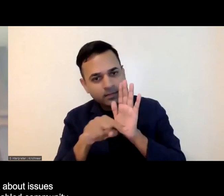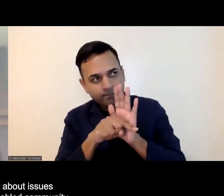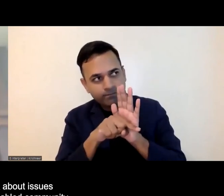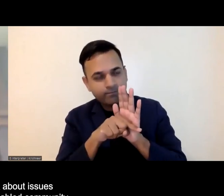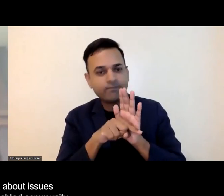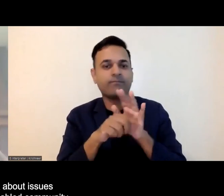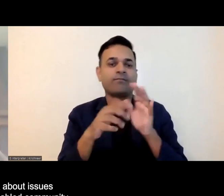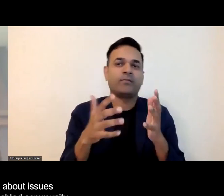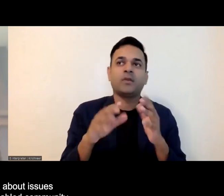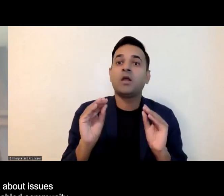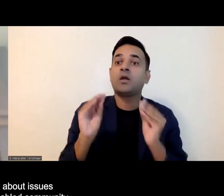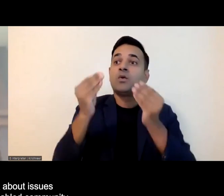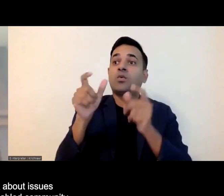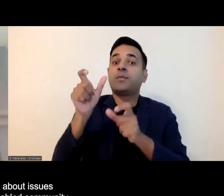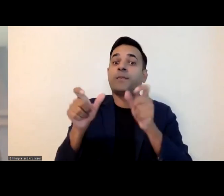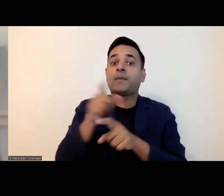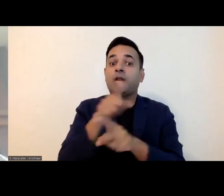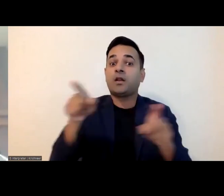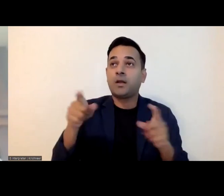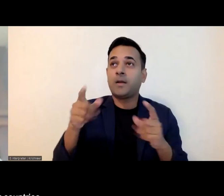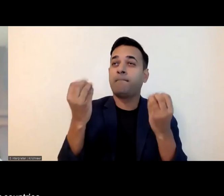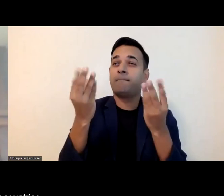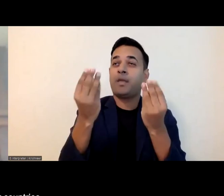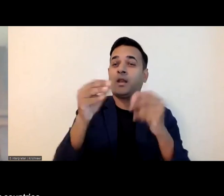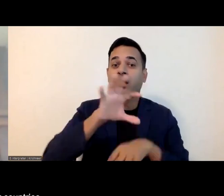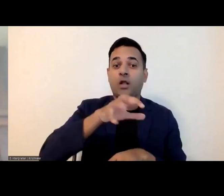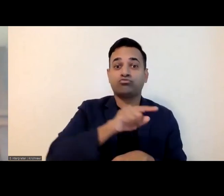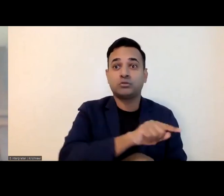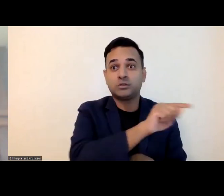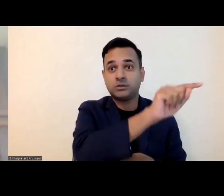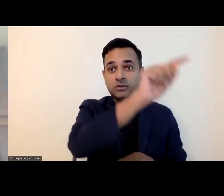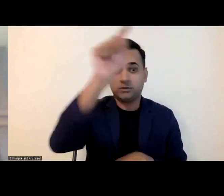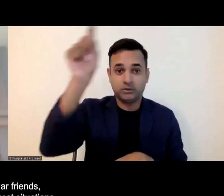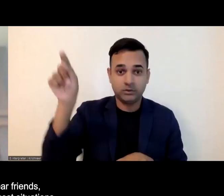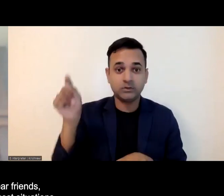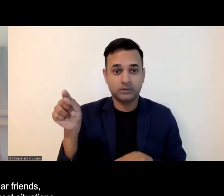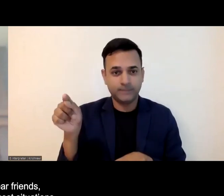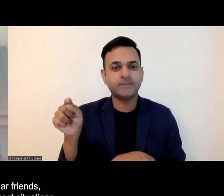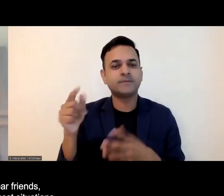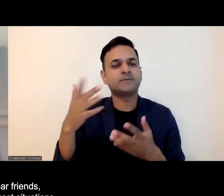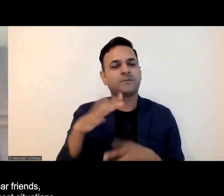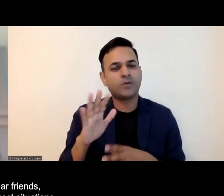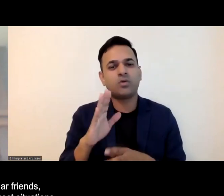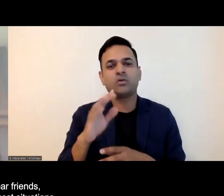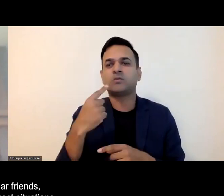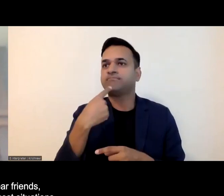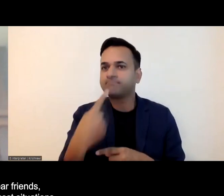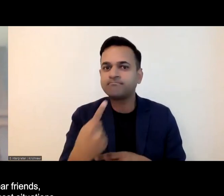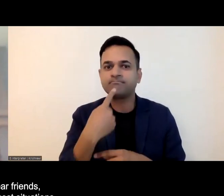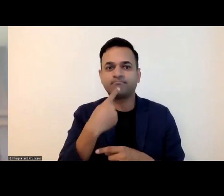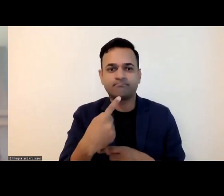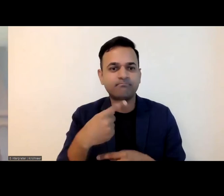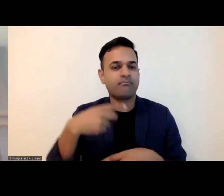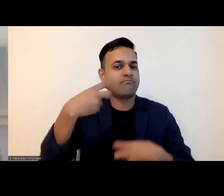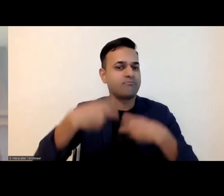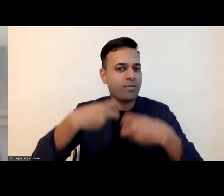issues related to the disability community in their countries. My dear friends, they suggest